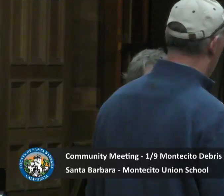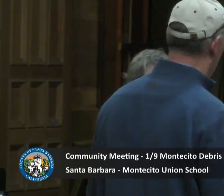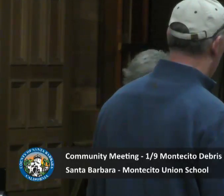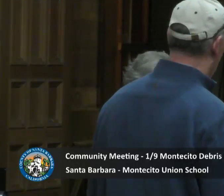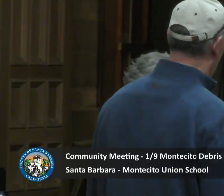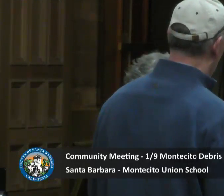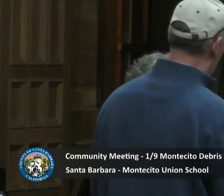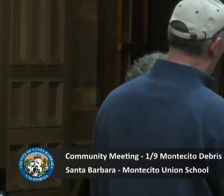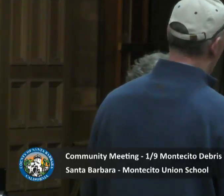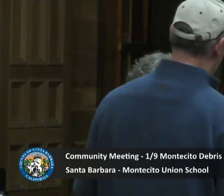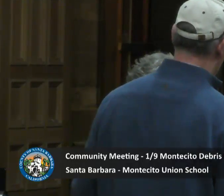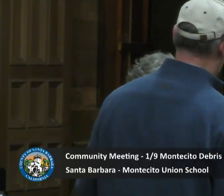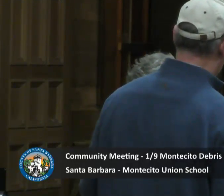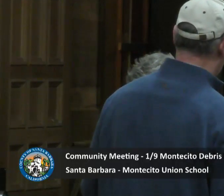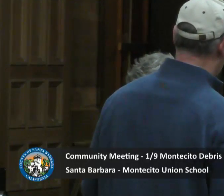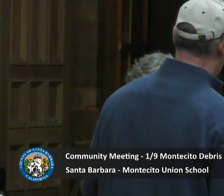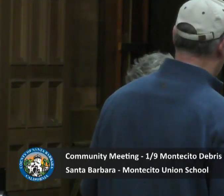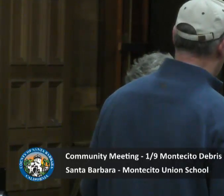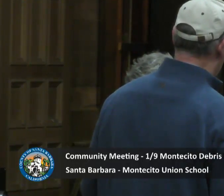also hired.